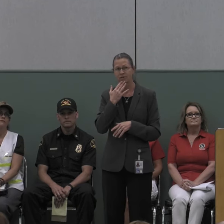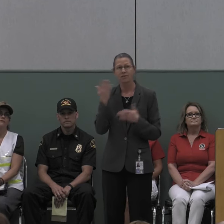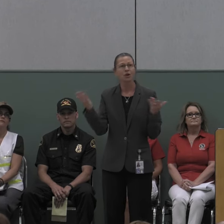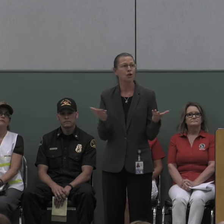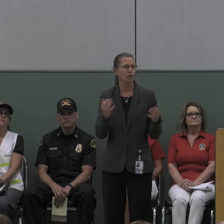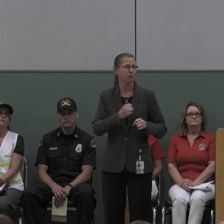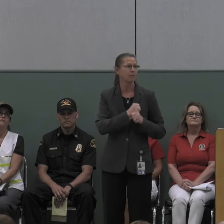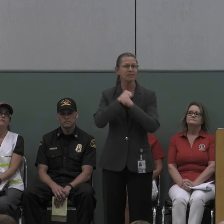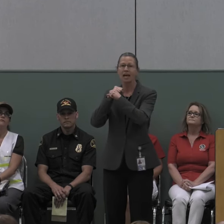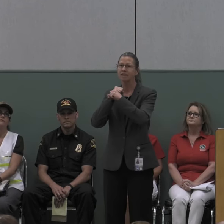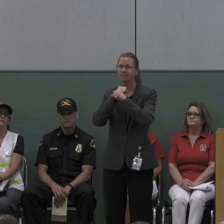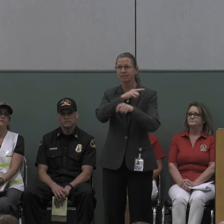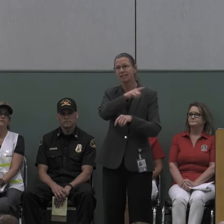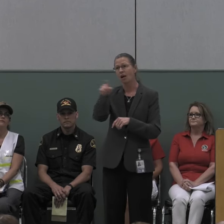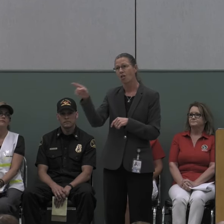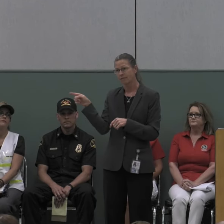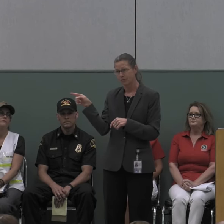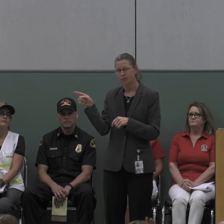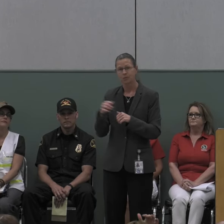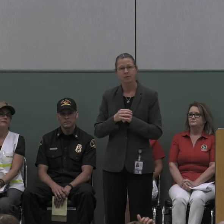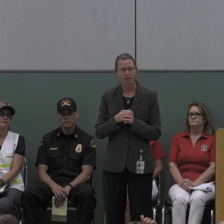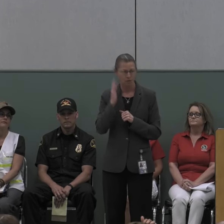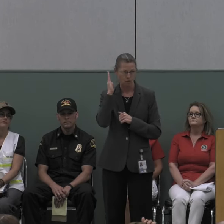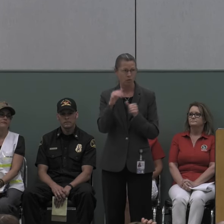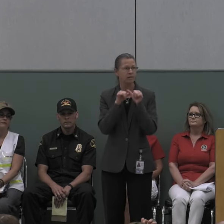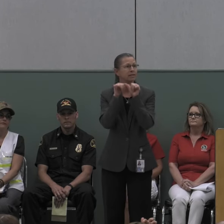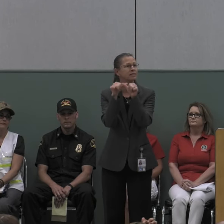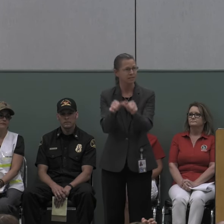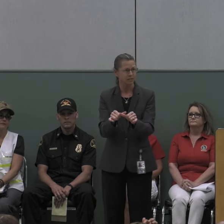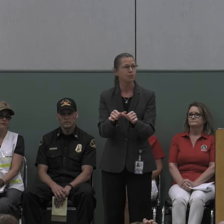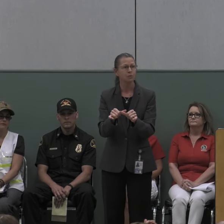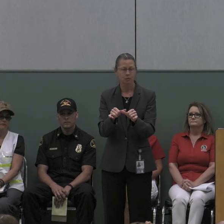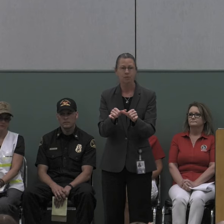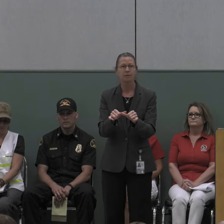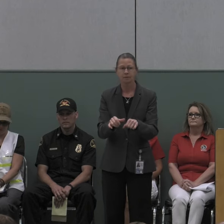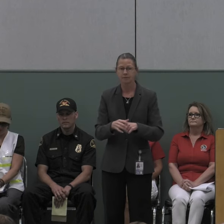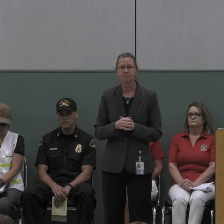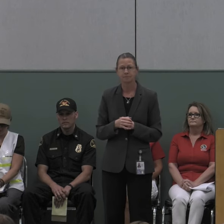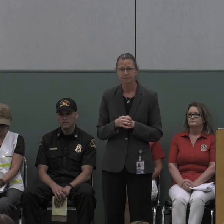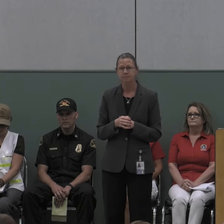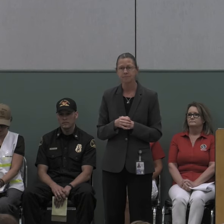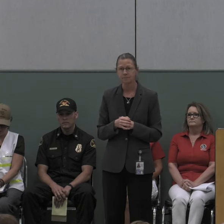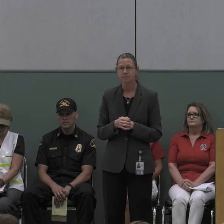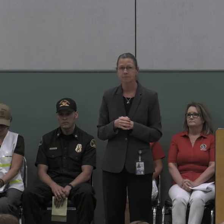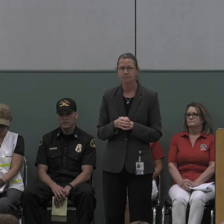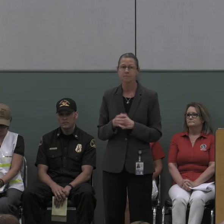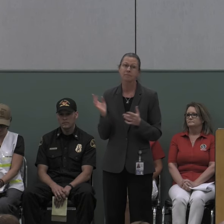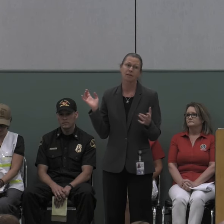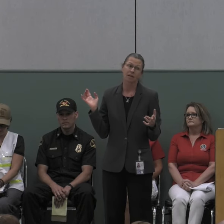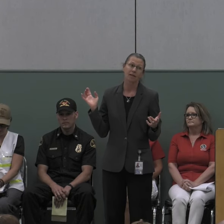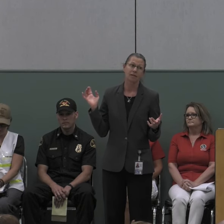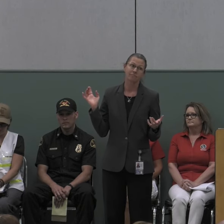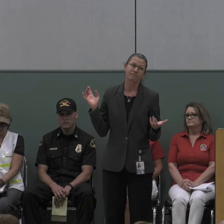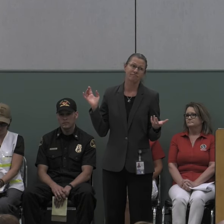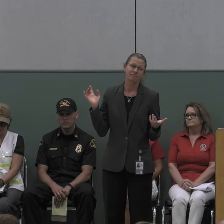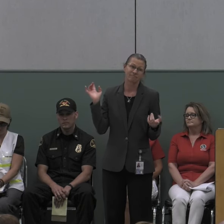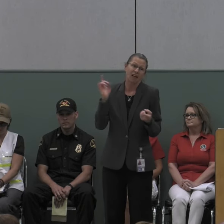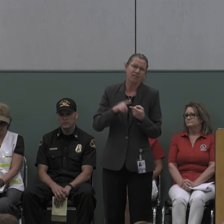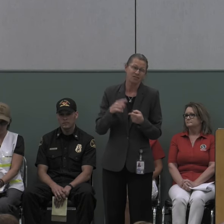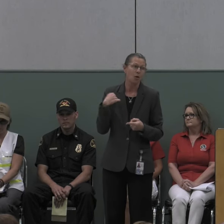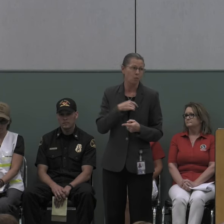of you. They will continue to do so until we can do it on our own.